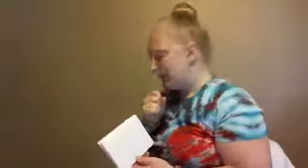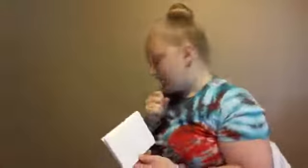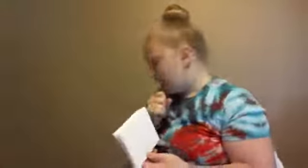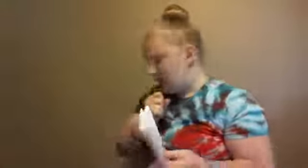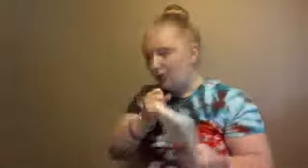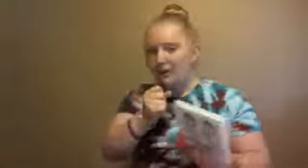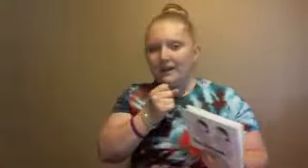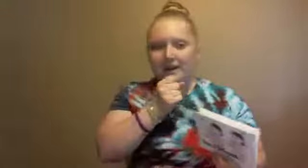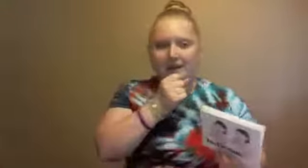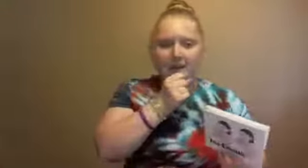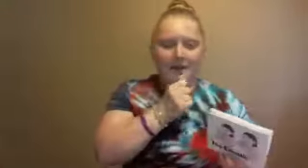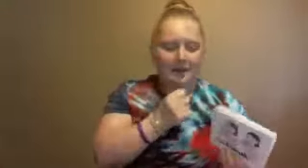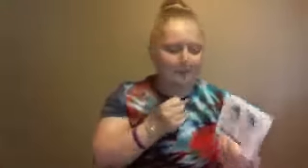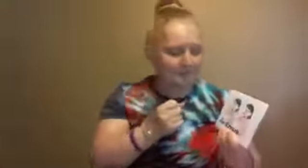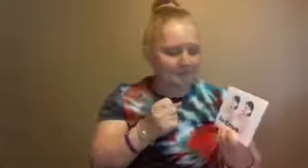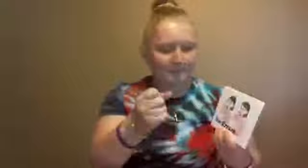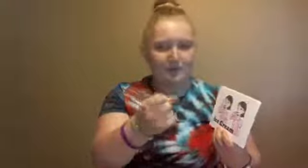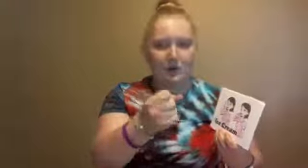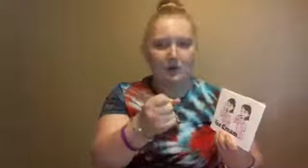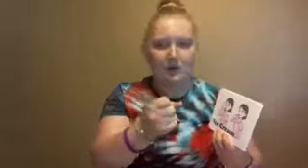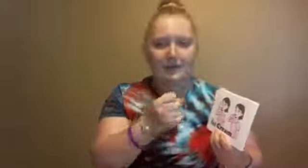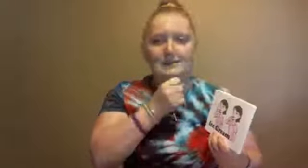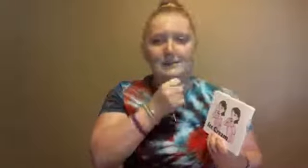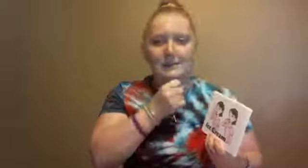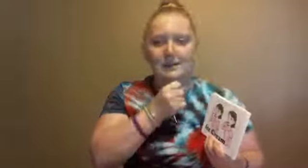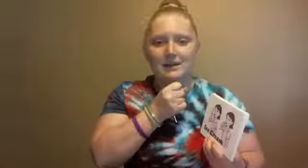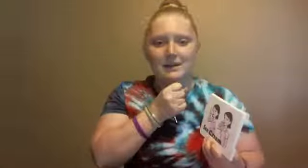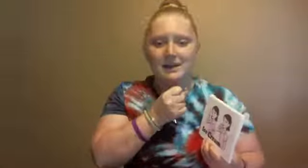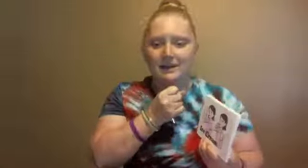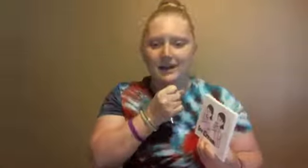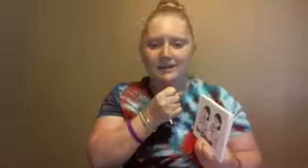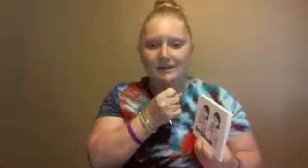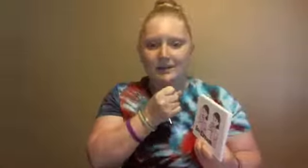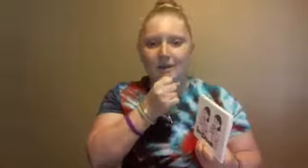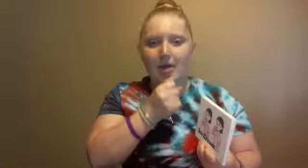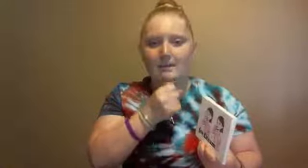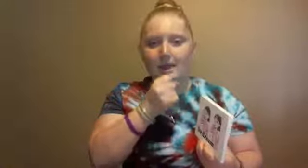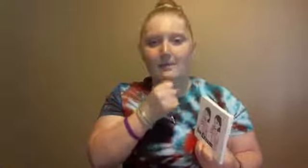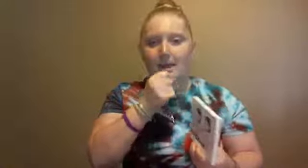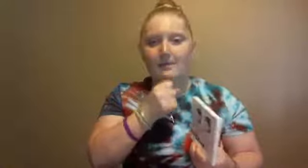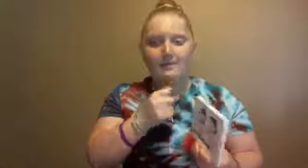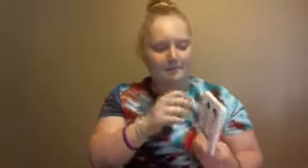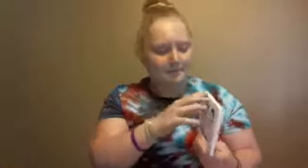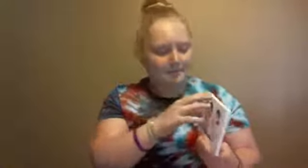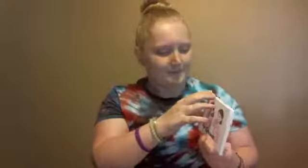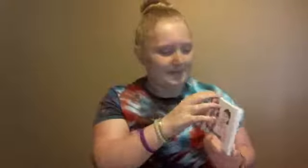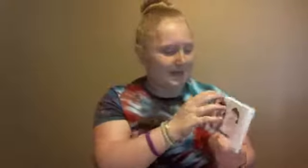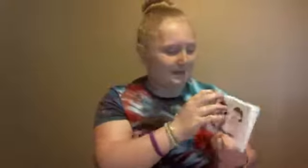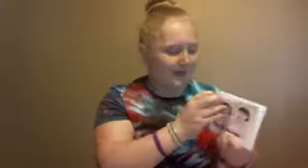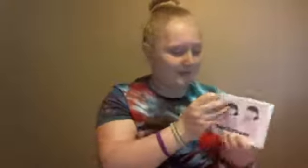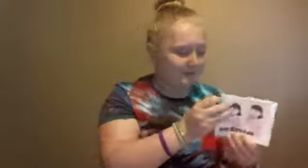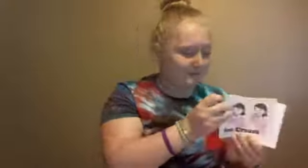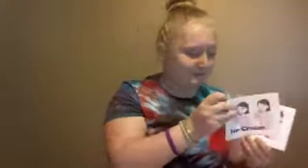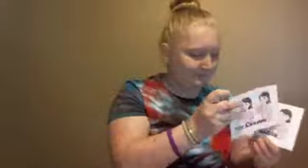Like you're holding a cone of ice cream and you're licking the ice cream. Just like that.